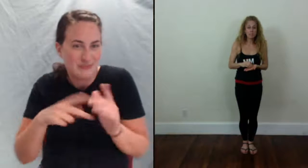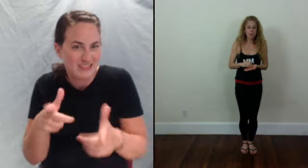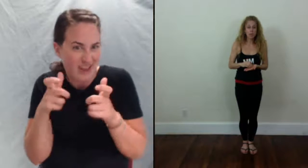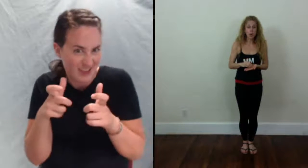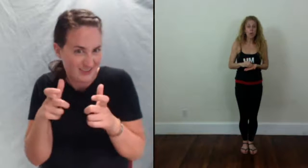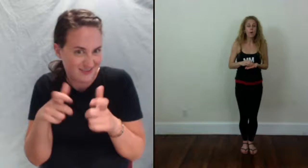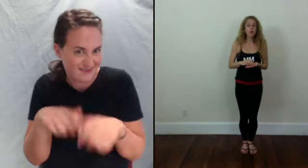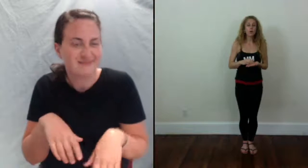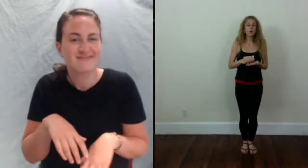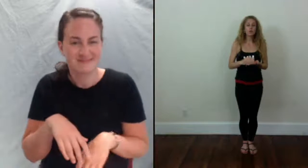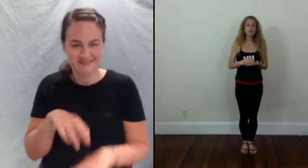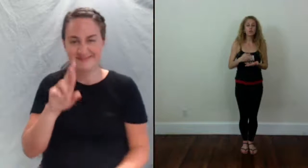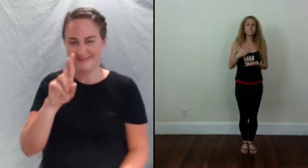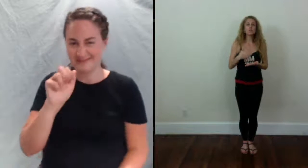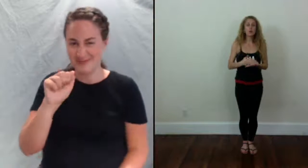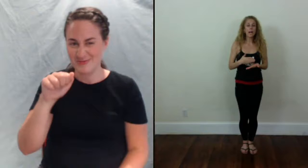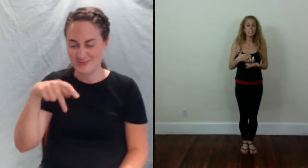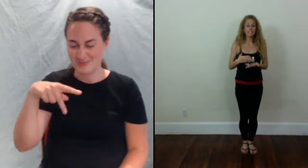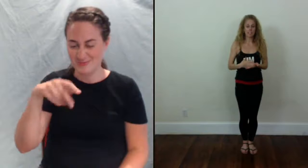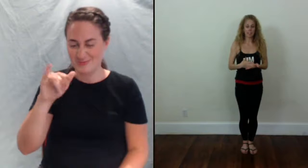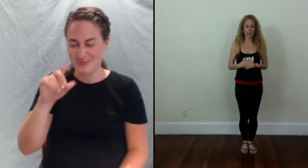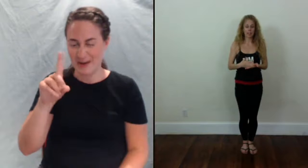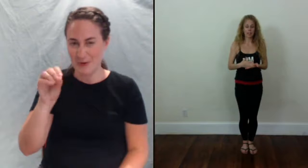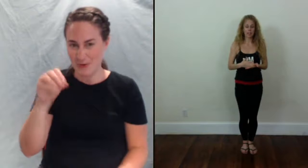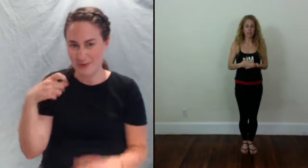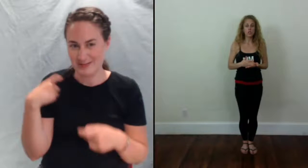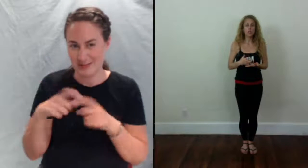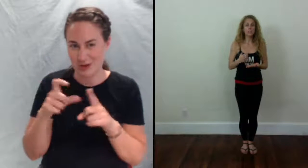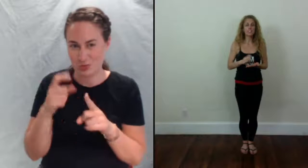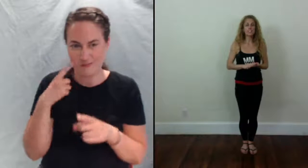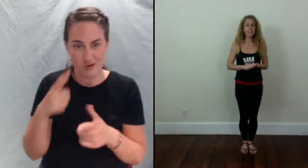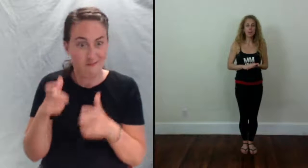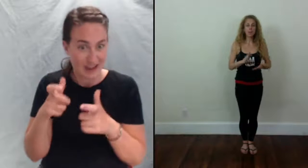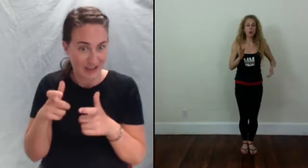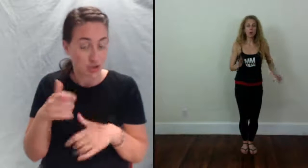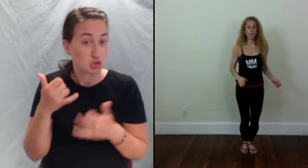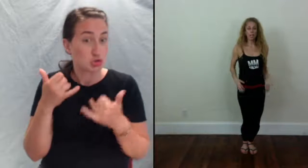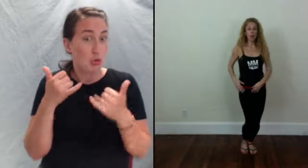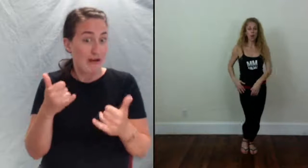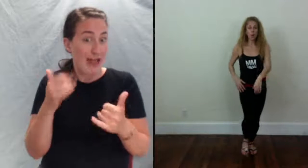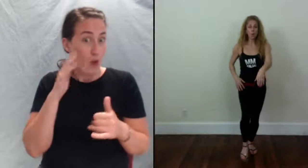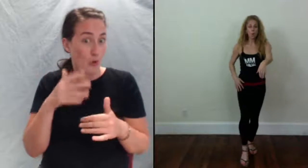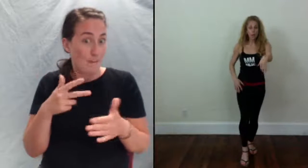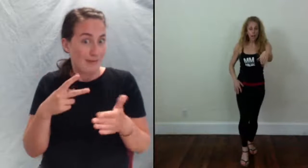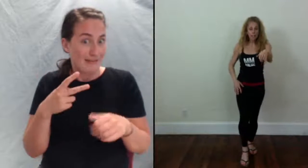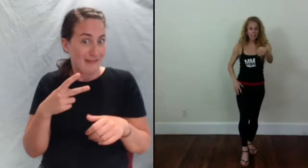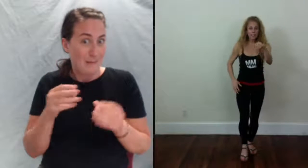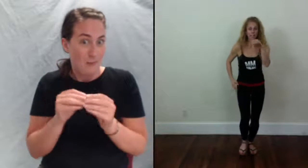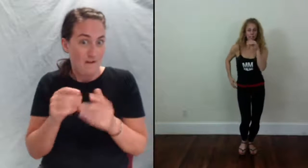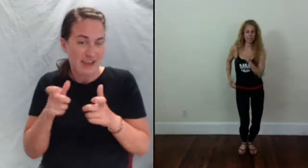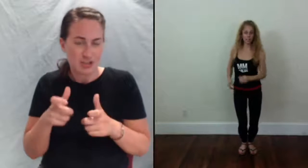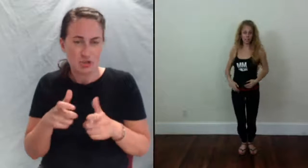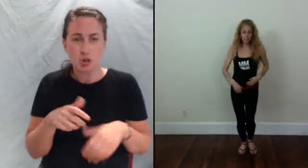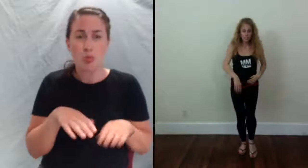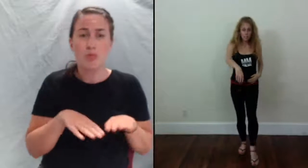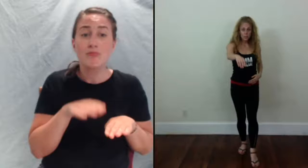exact same step, but we're going to do it twice as fast. So instead of going